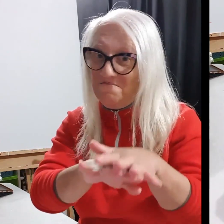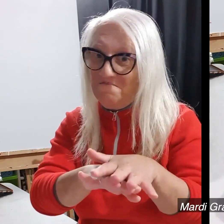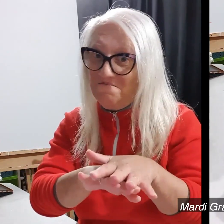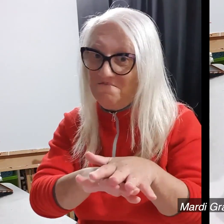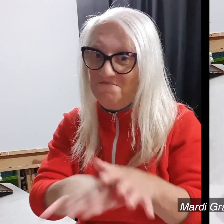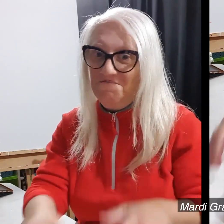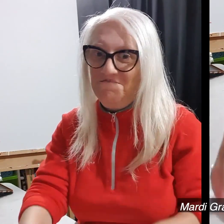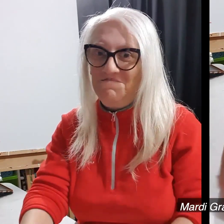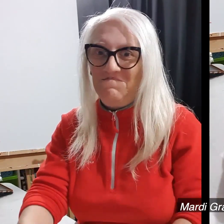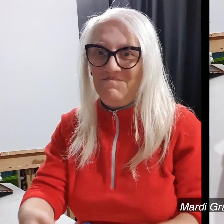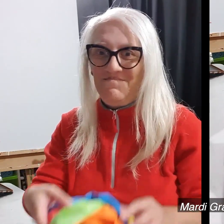Mardi Gras.